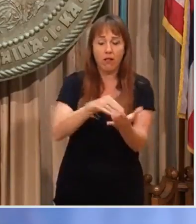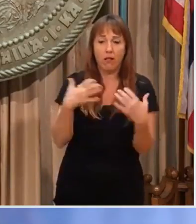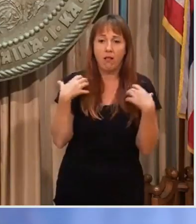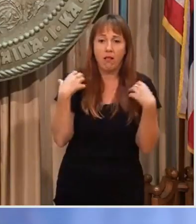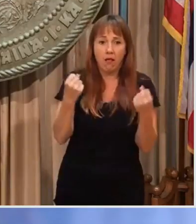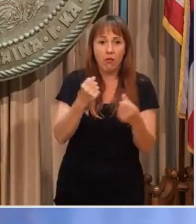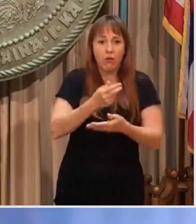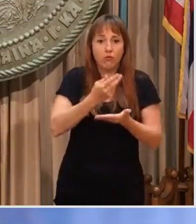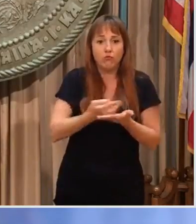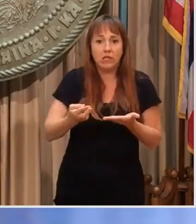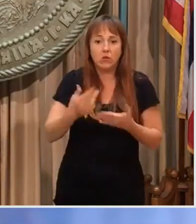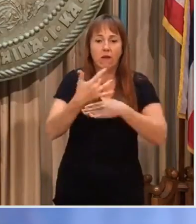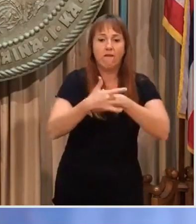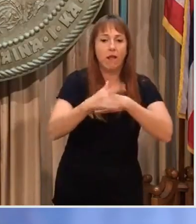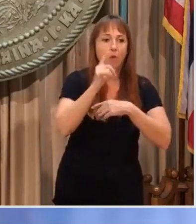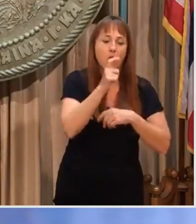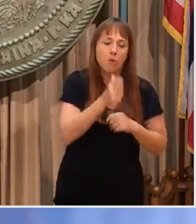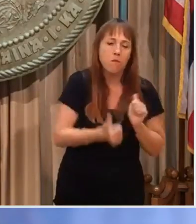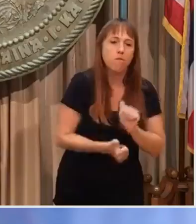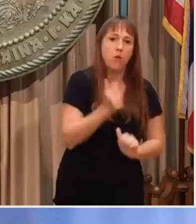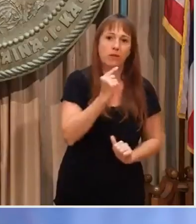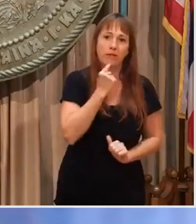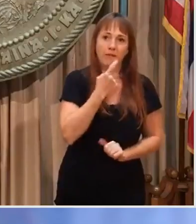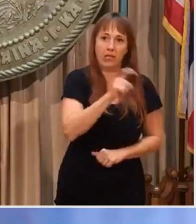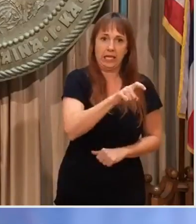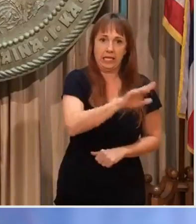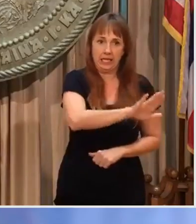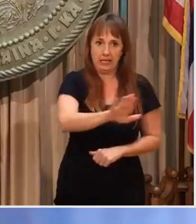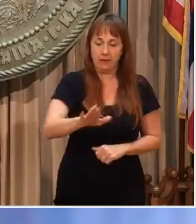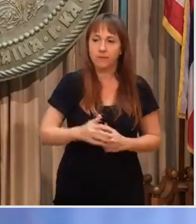are available to those who most need them.